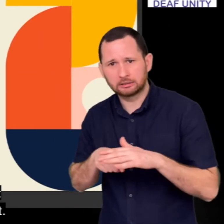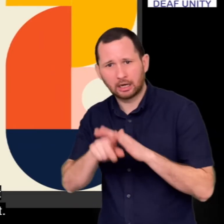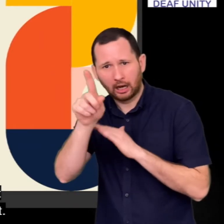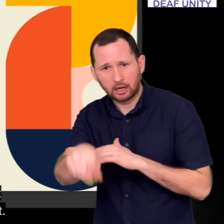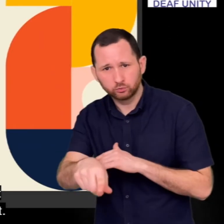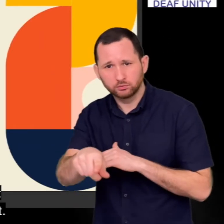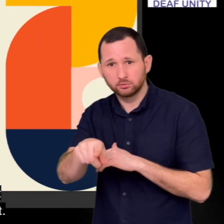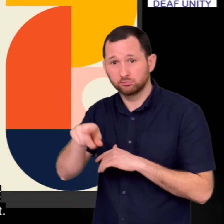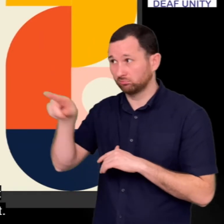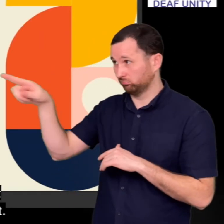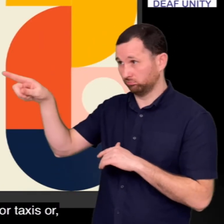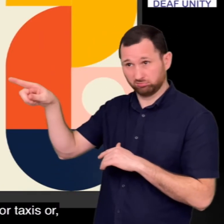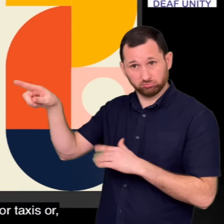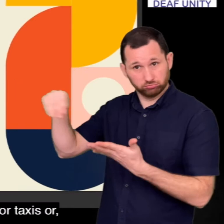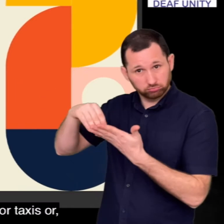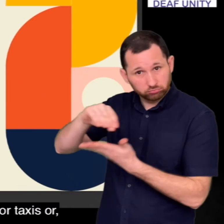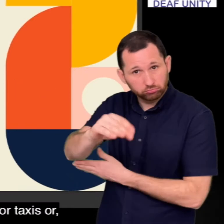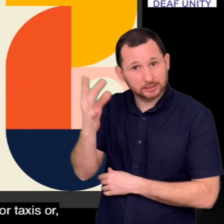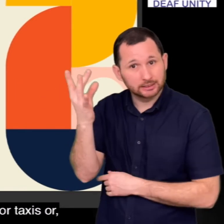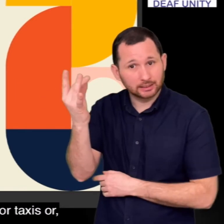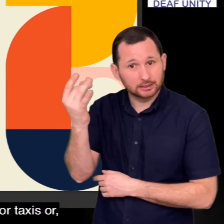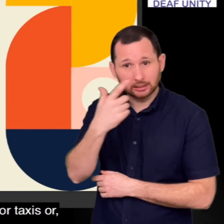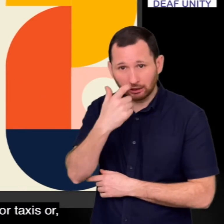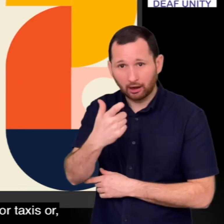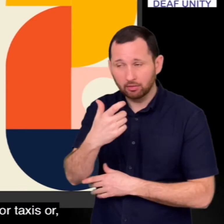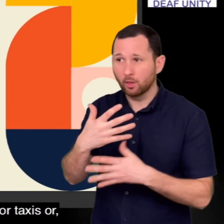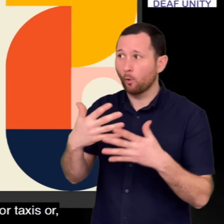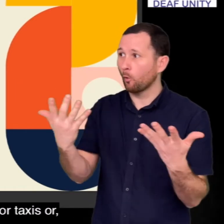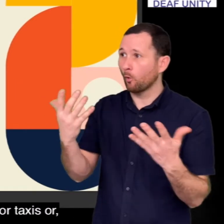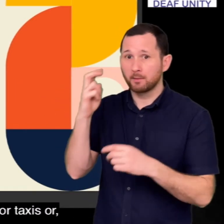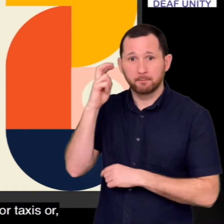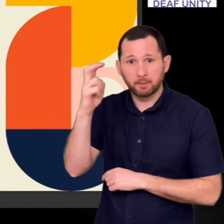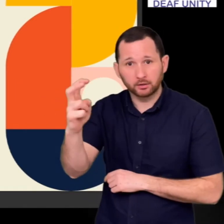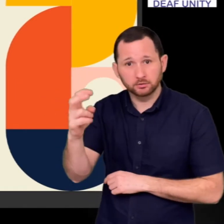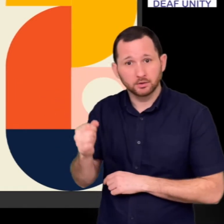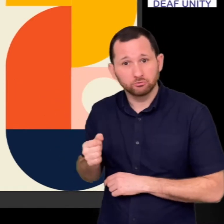that you struggle with that. So, they could pay for taxis or,